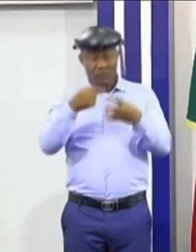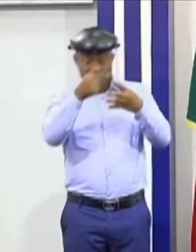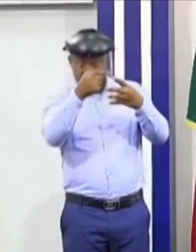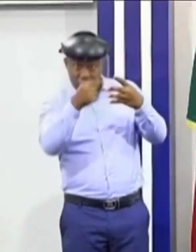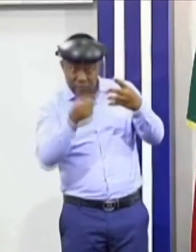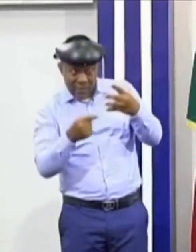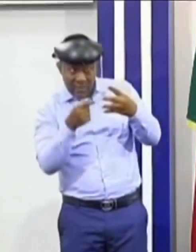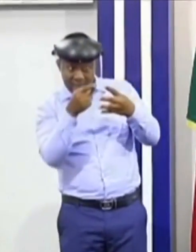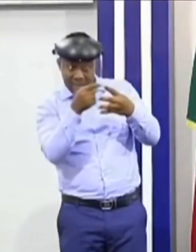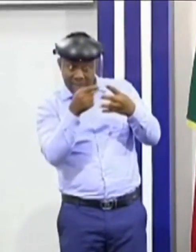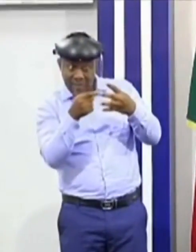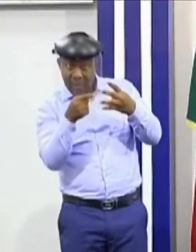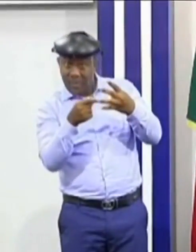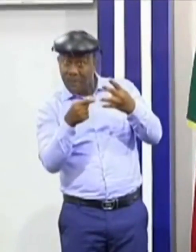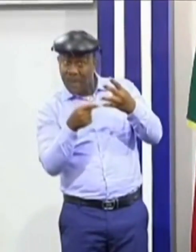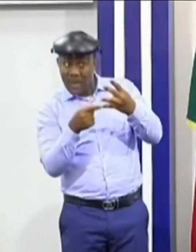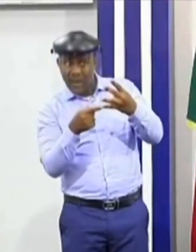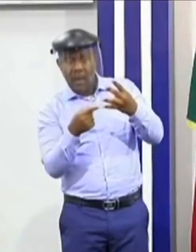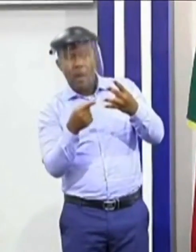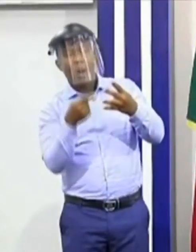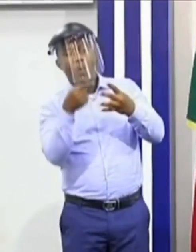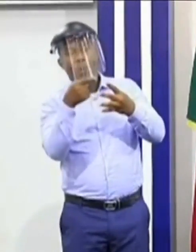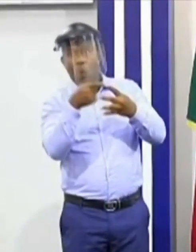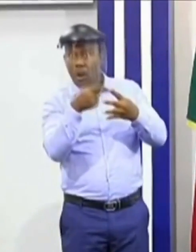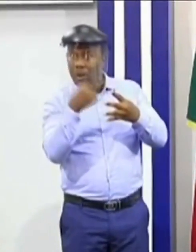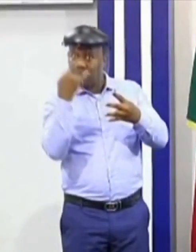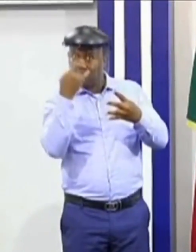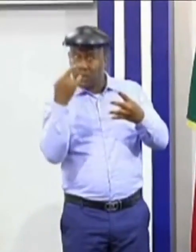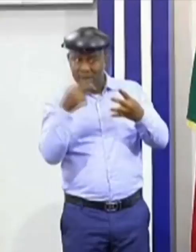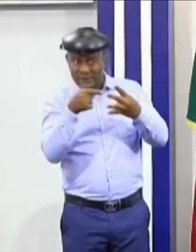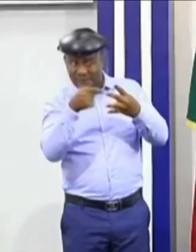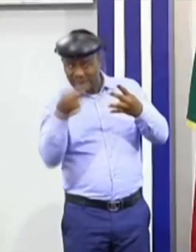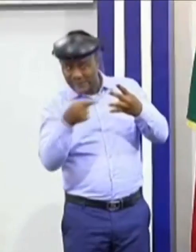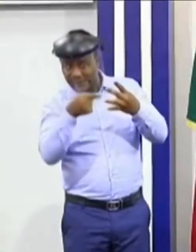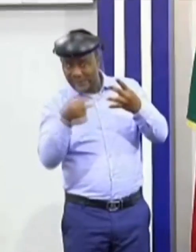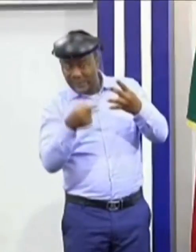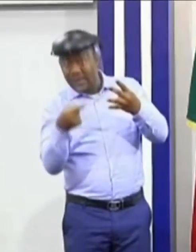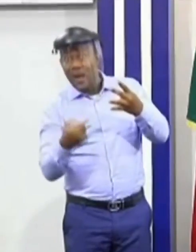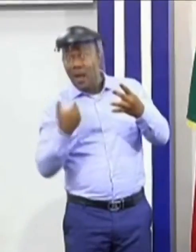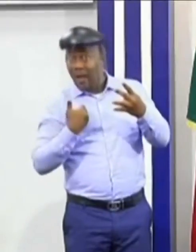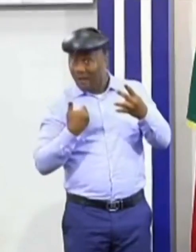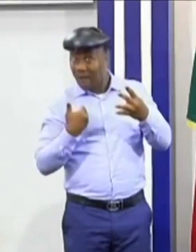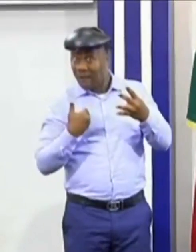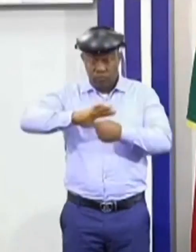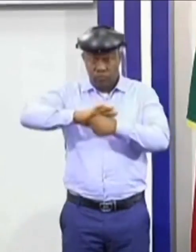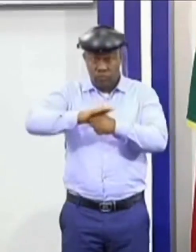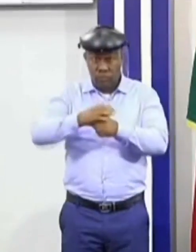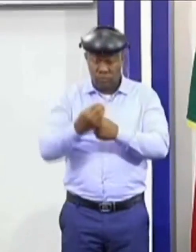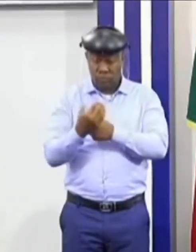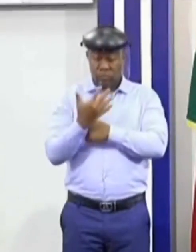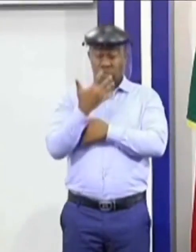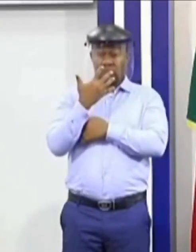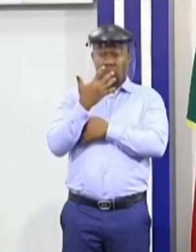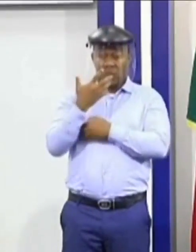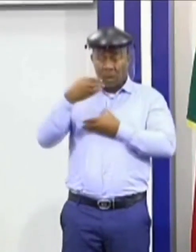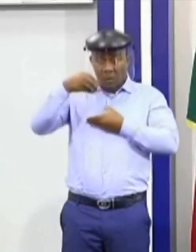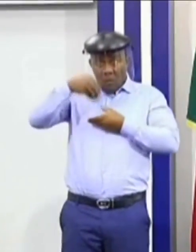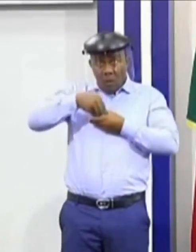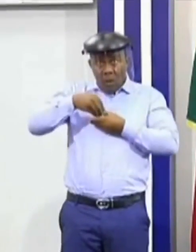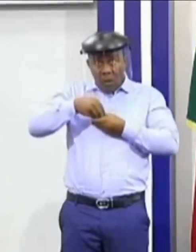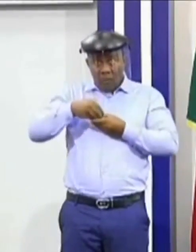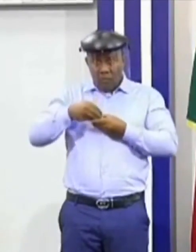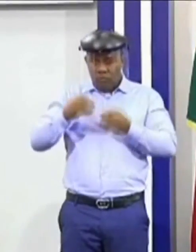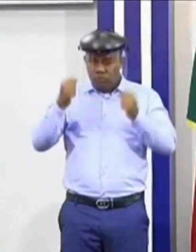etiquette, ensures that we protect each other from further community spread. We